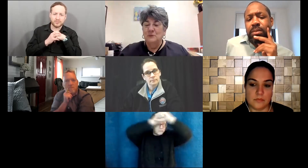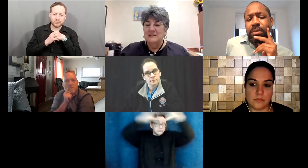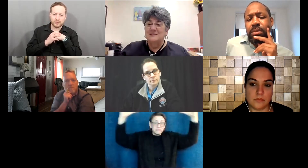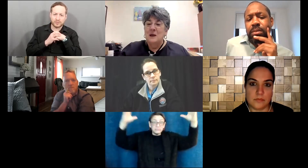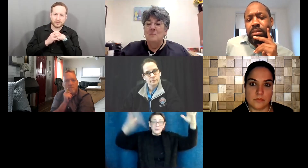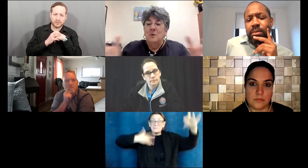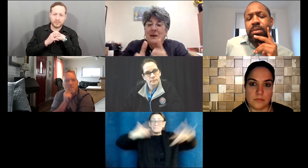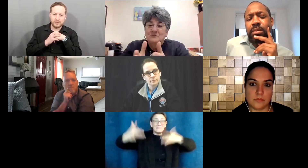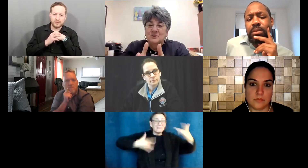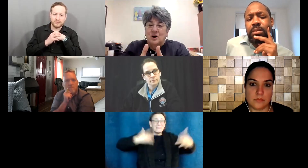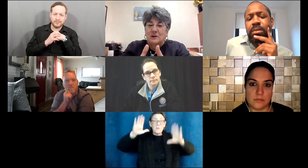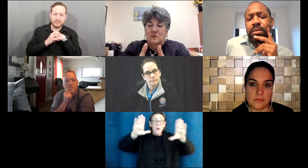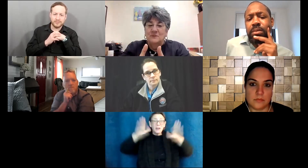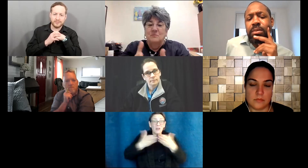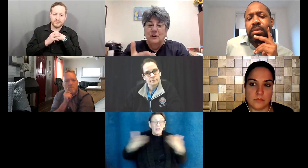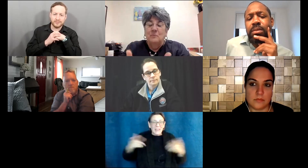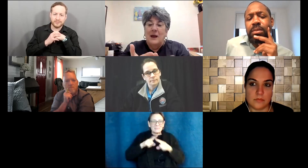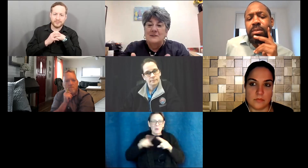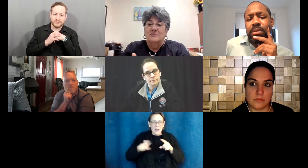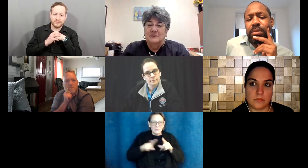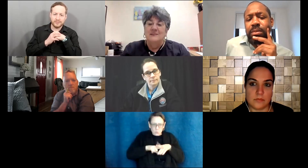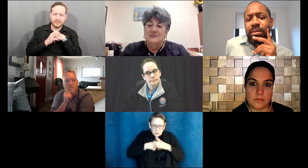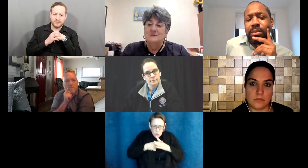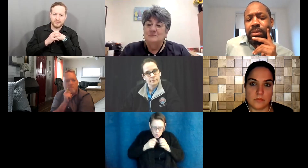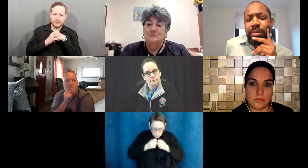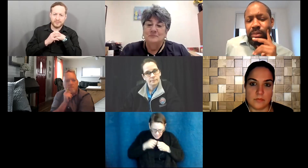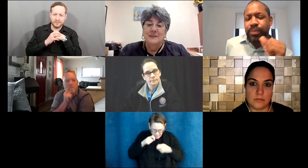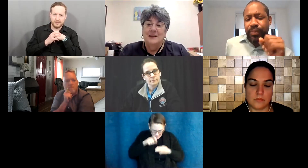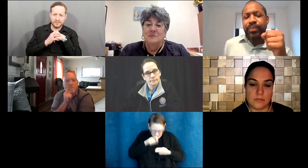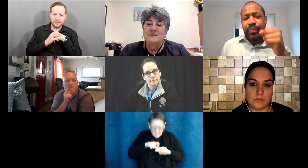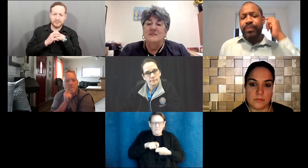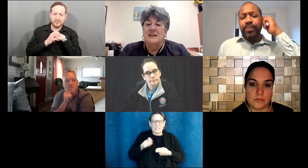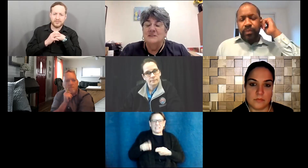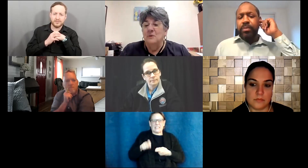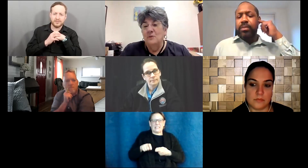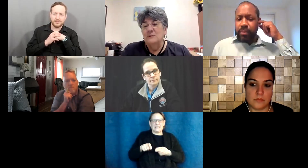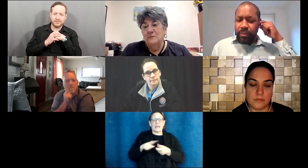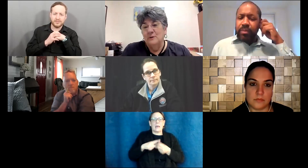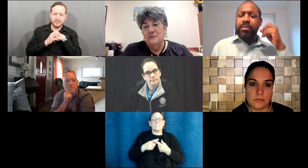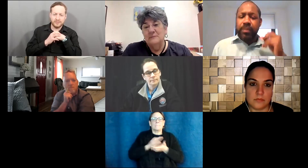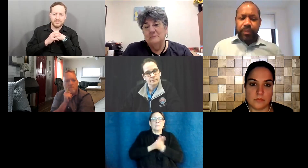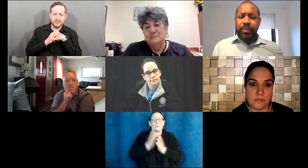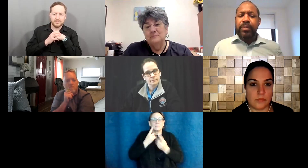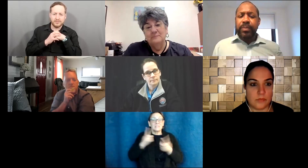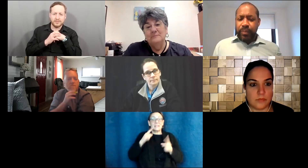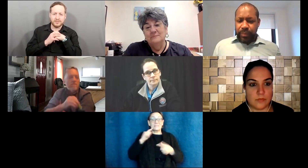wonderful places, but we have to start with some very practical needs and be successful with those